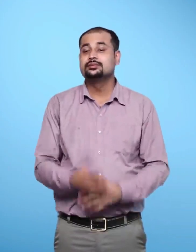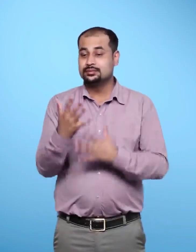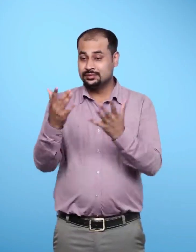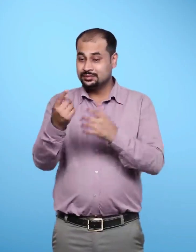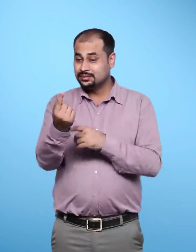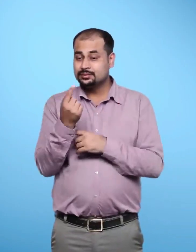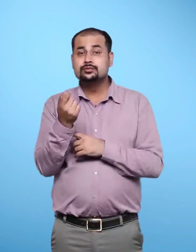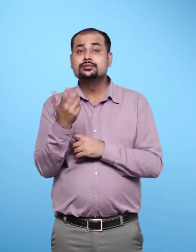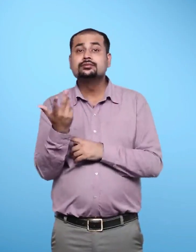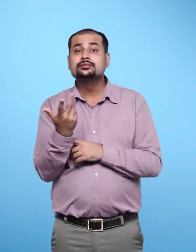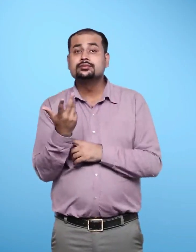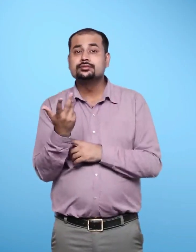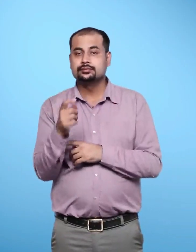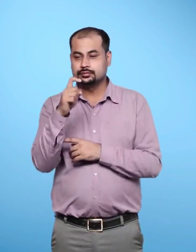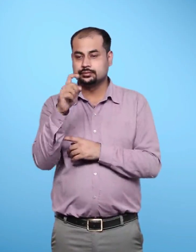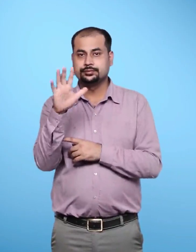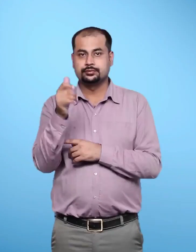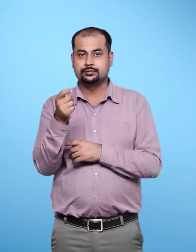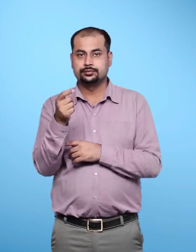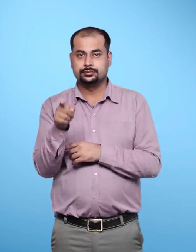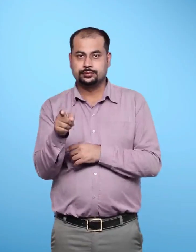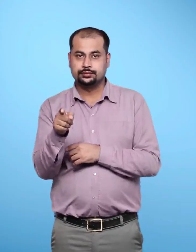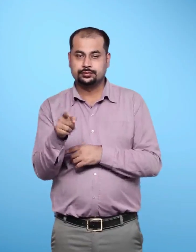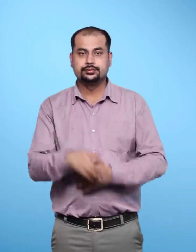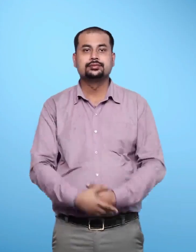Price of each Rs 75.